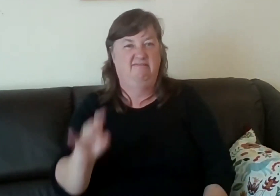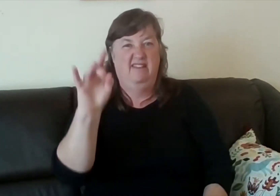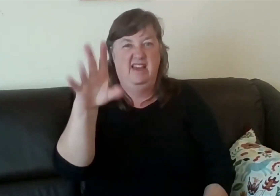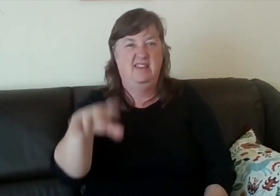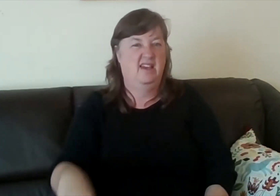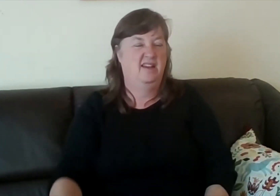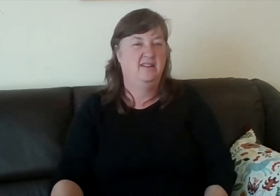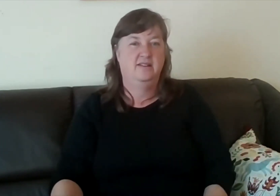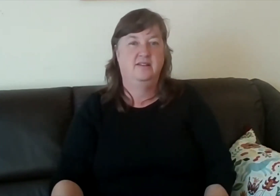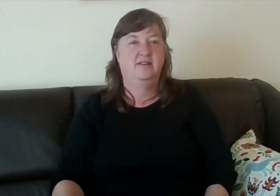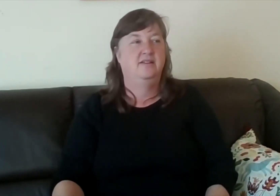I hate that.